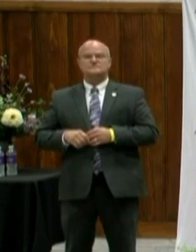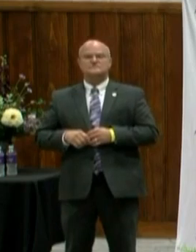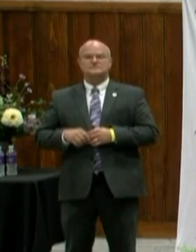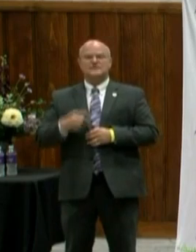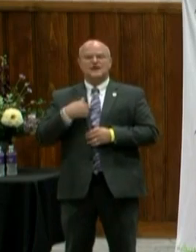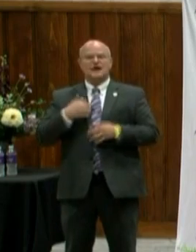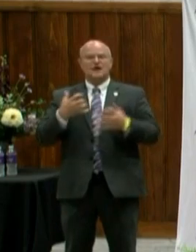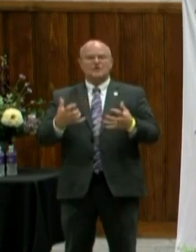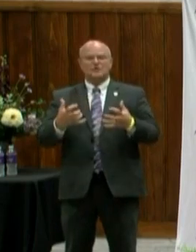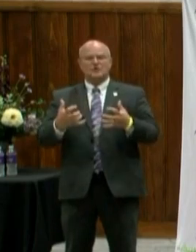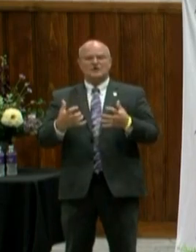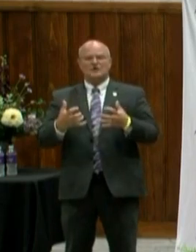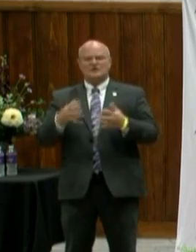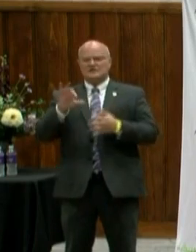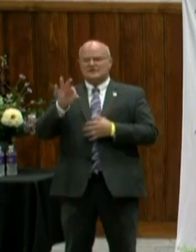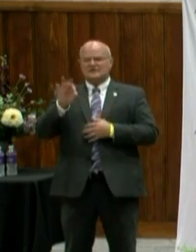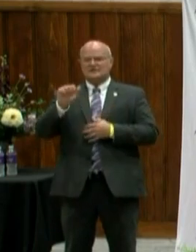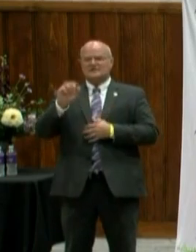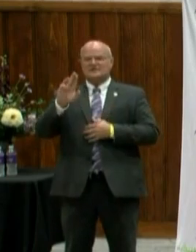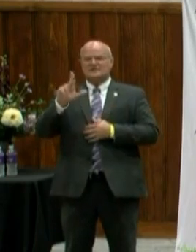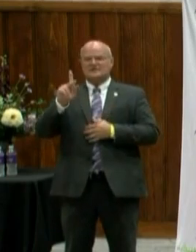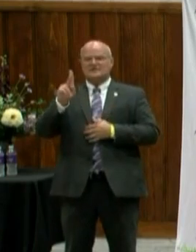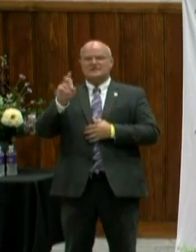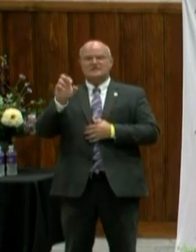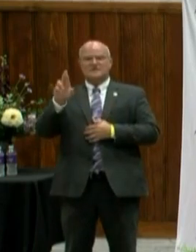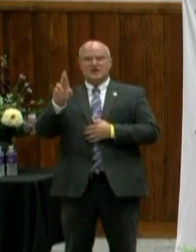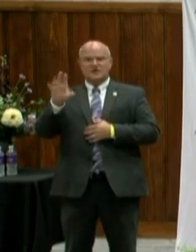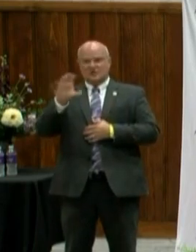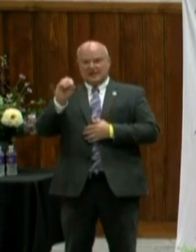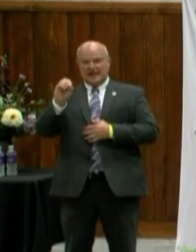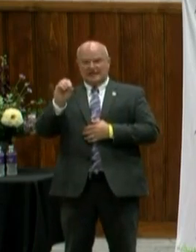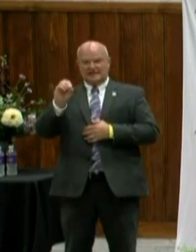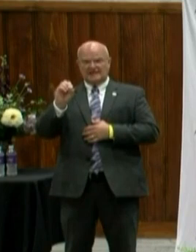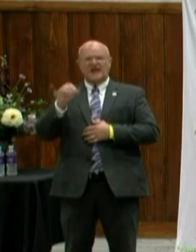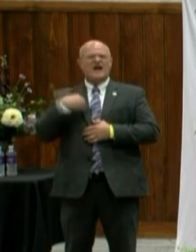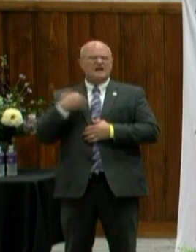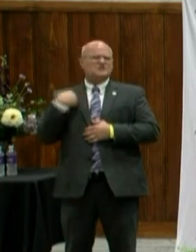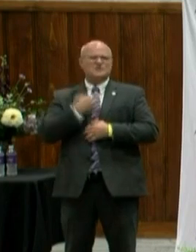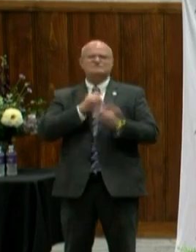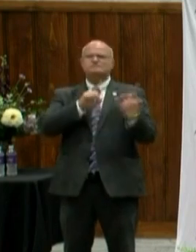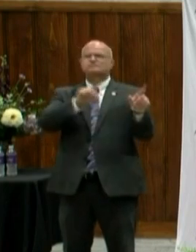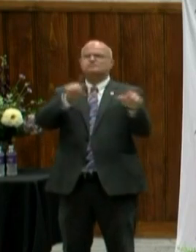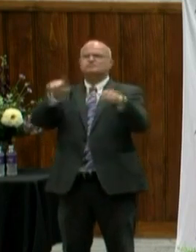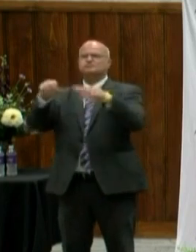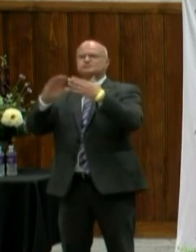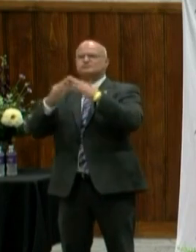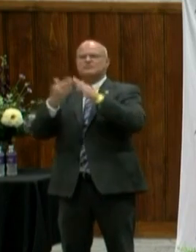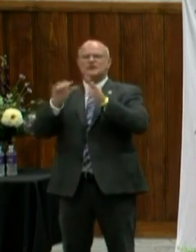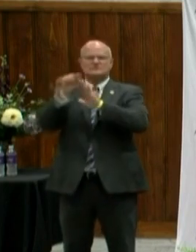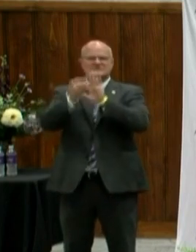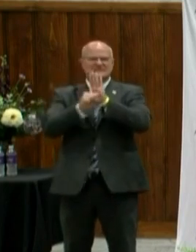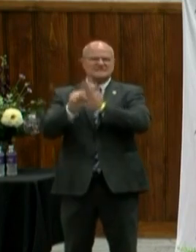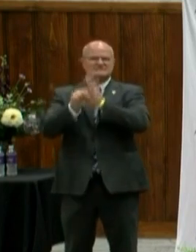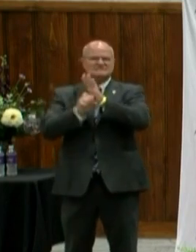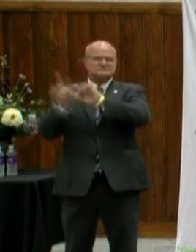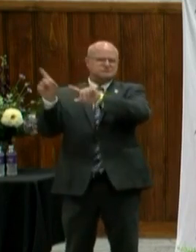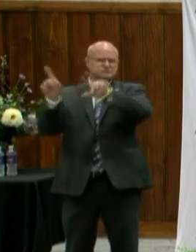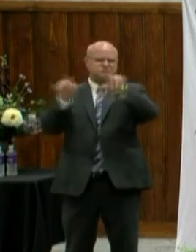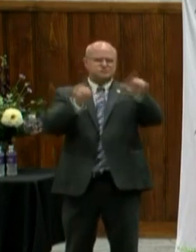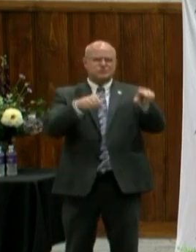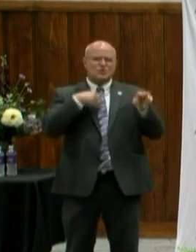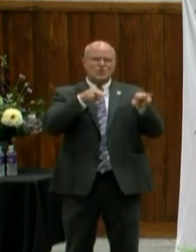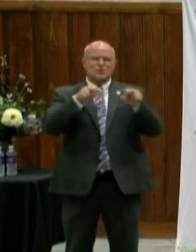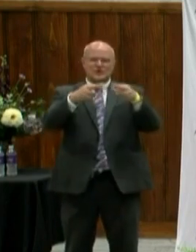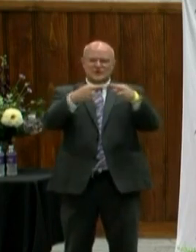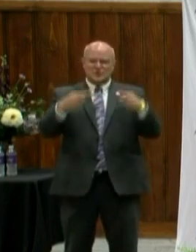I wanted to come to Faulkner County. So as we go out into the different parts of the state, we look at